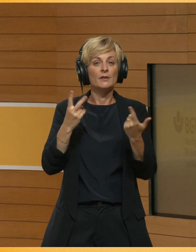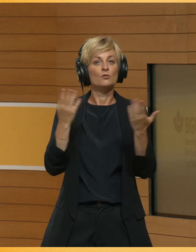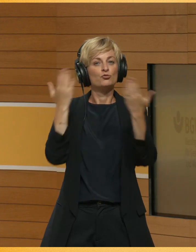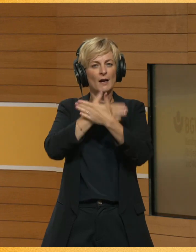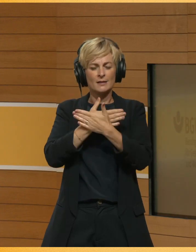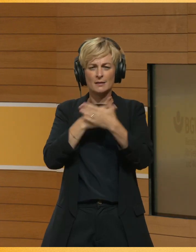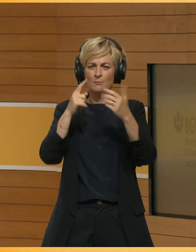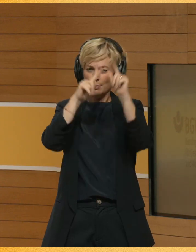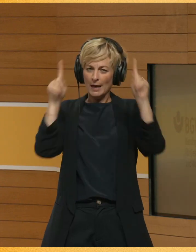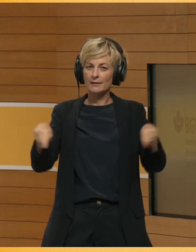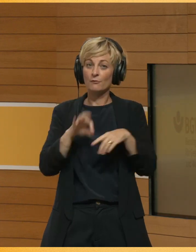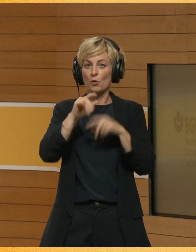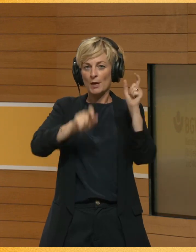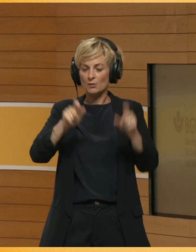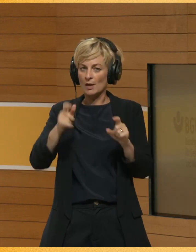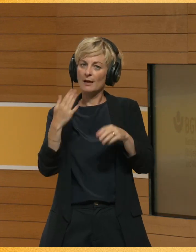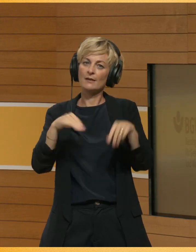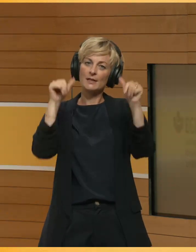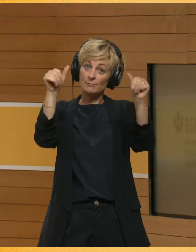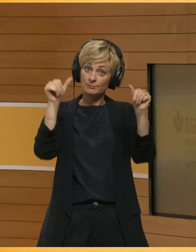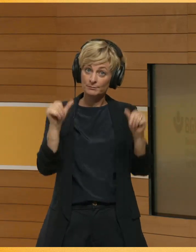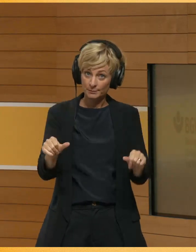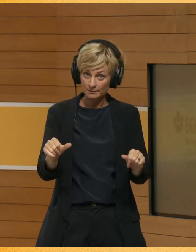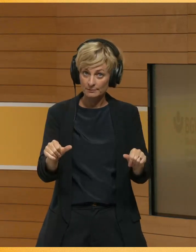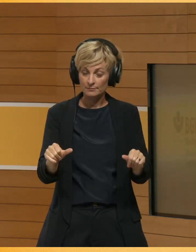we developed this for 2 years, for